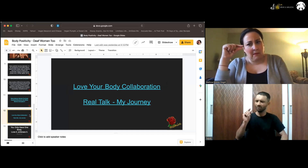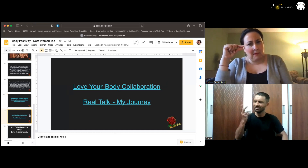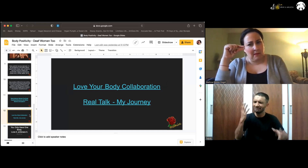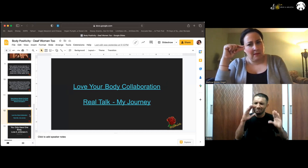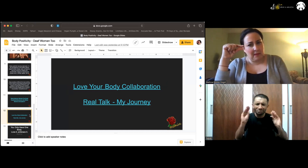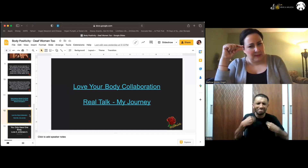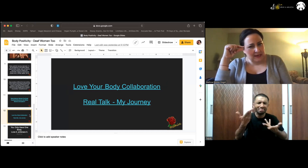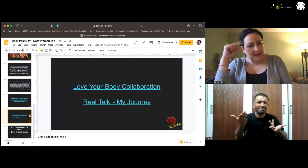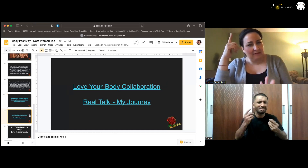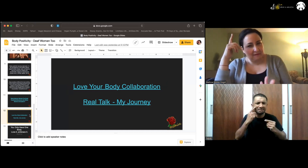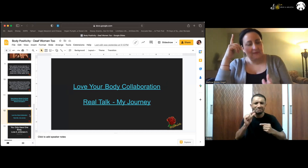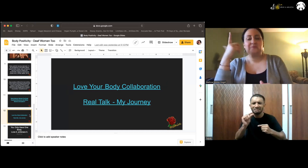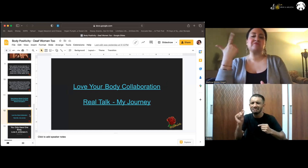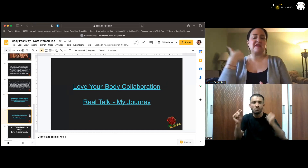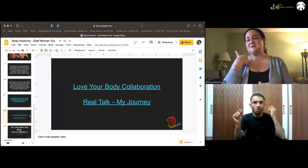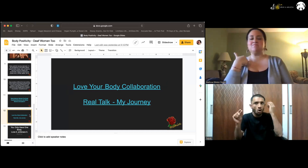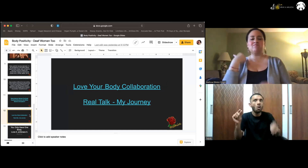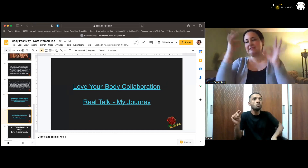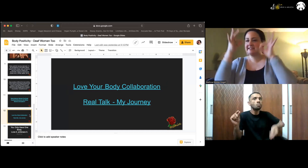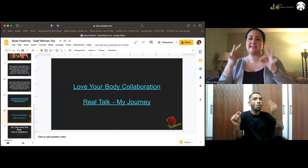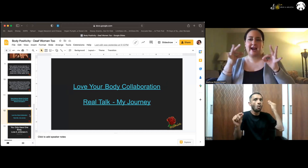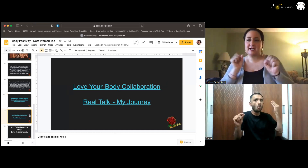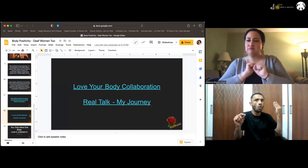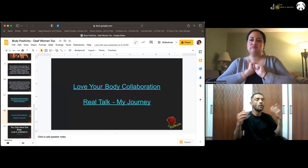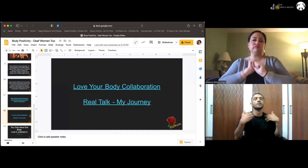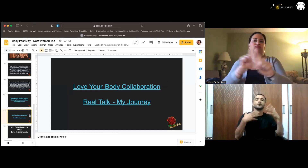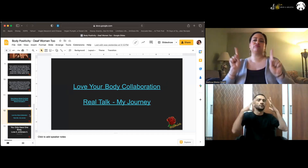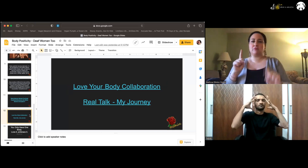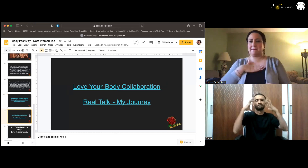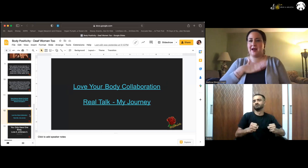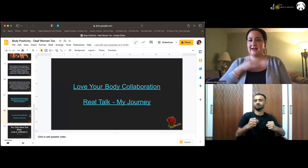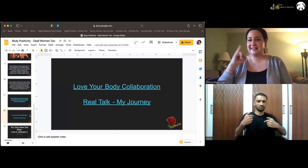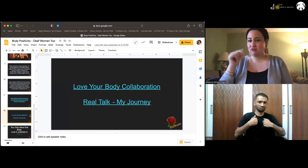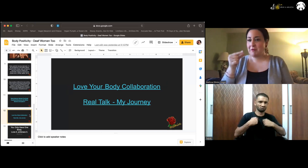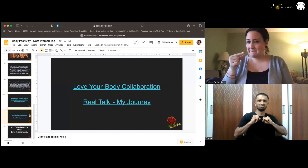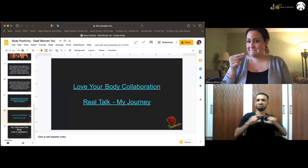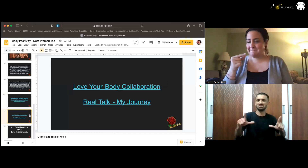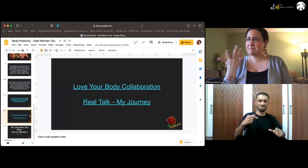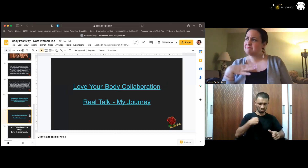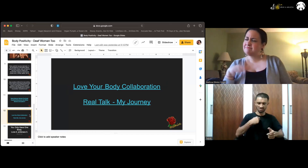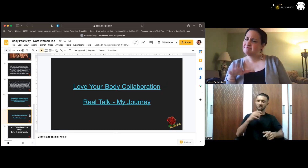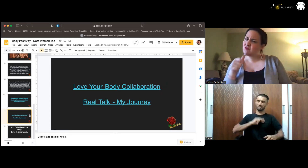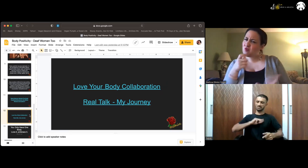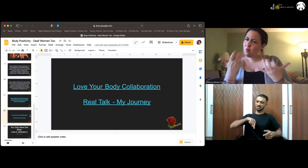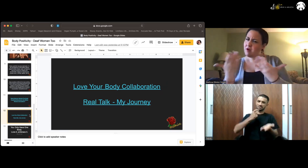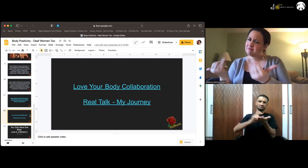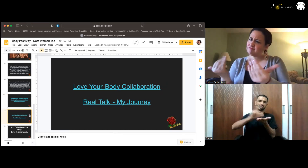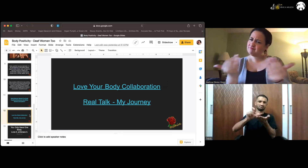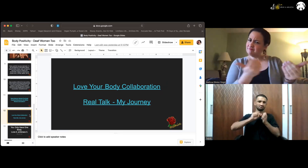And but the thing is, we don't see so much of visibility from them. So what I thought of doing